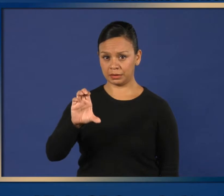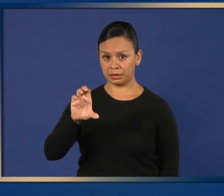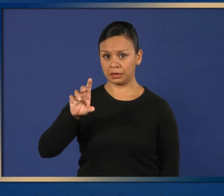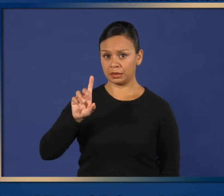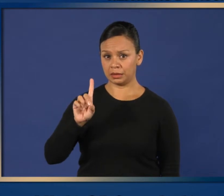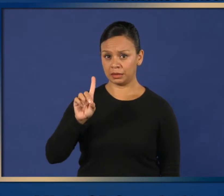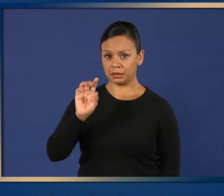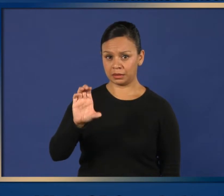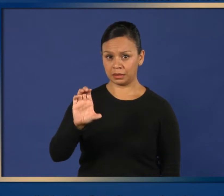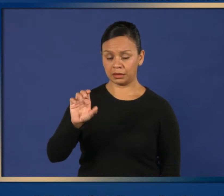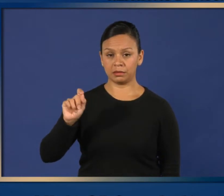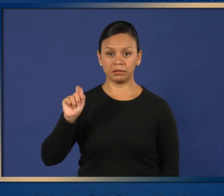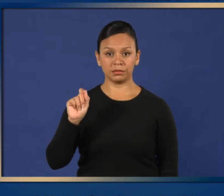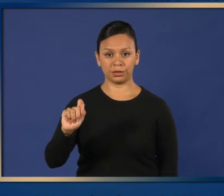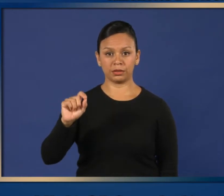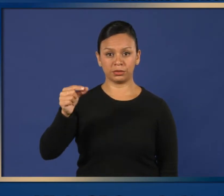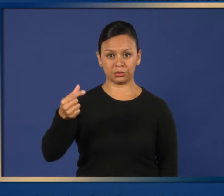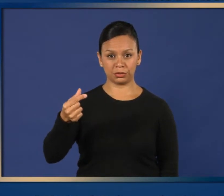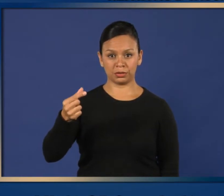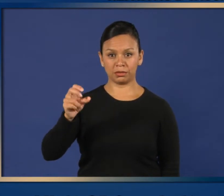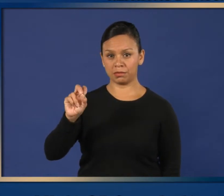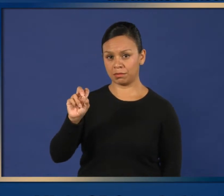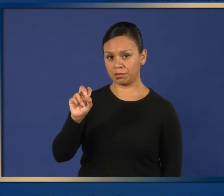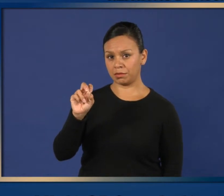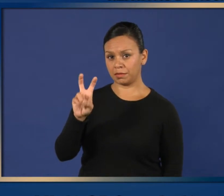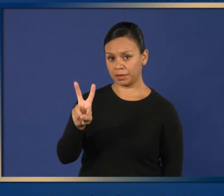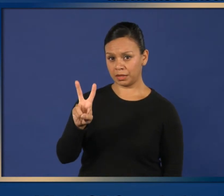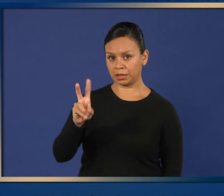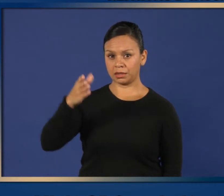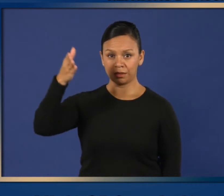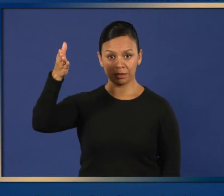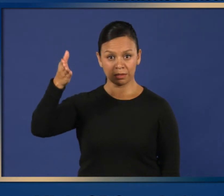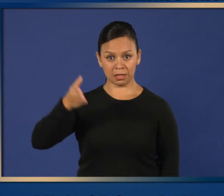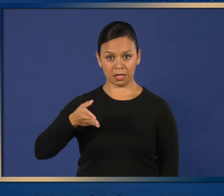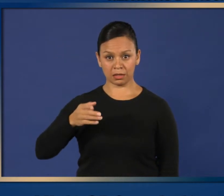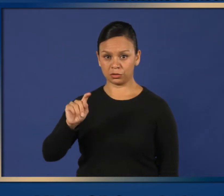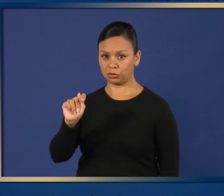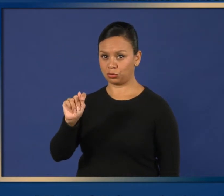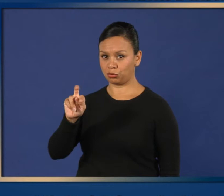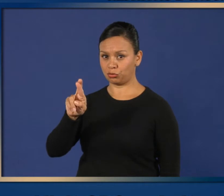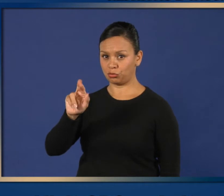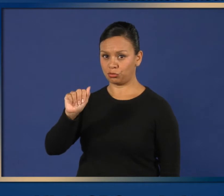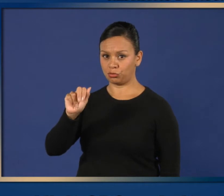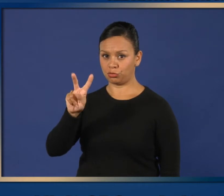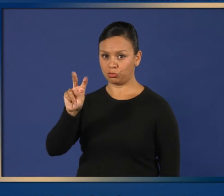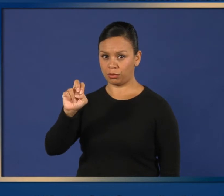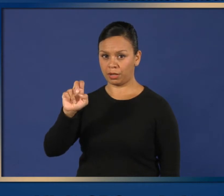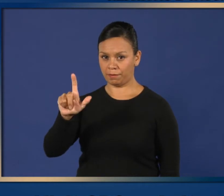www.cdc.gov/travel.